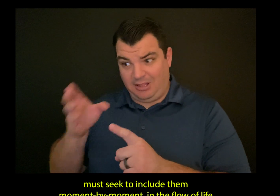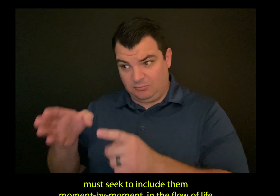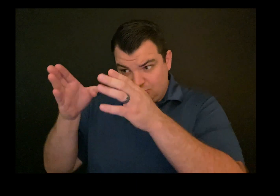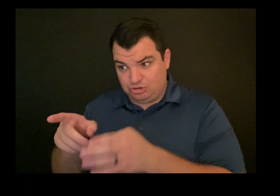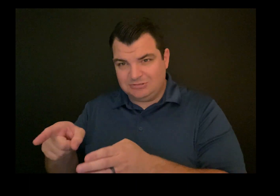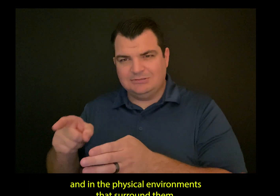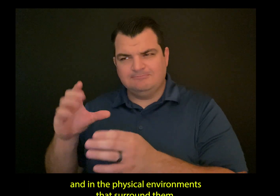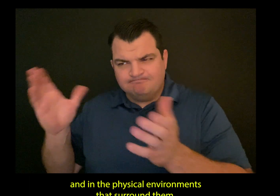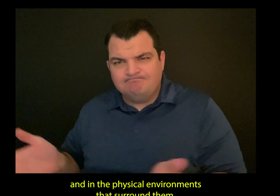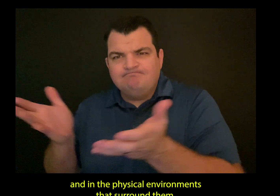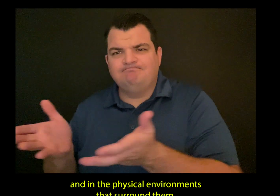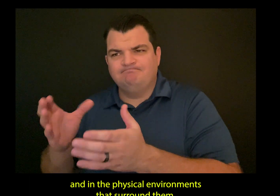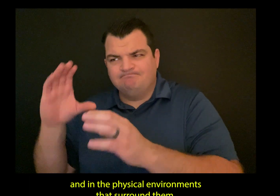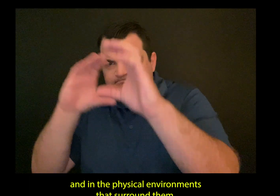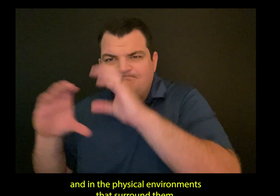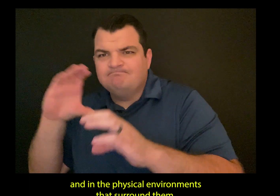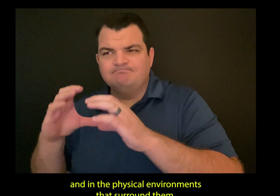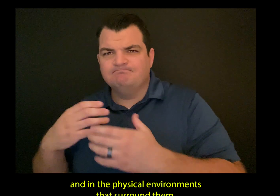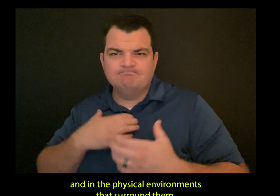life and in the physical environments that surround them.